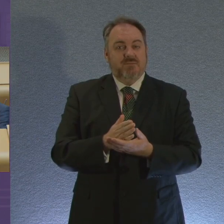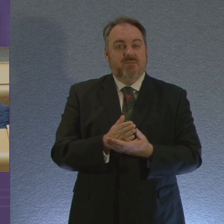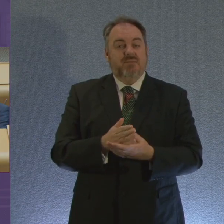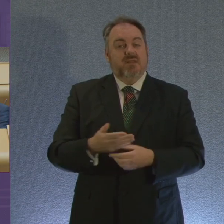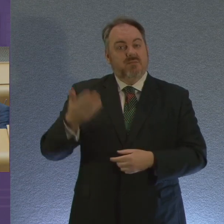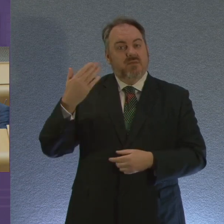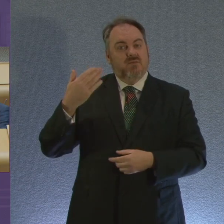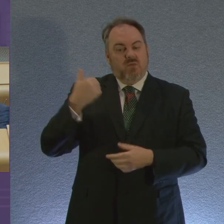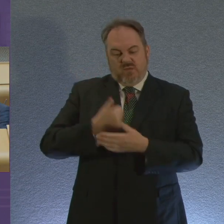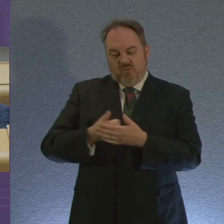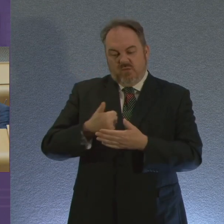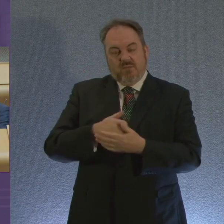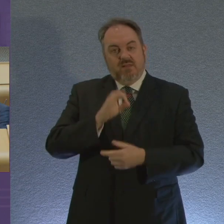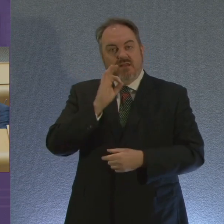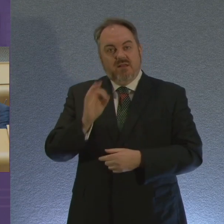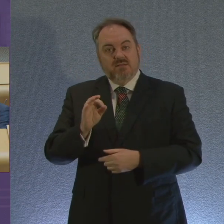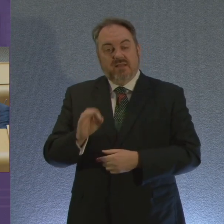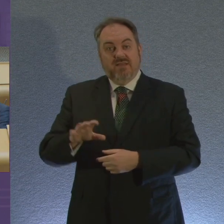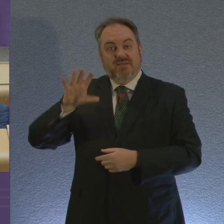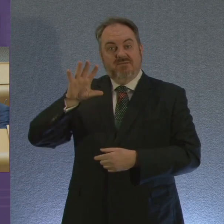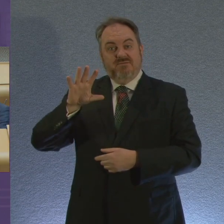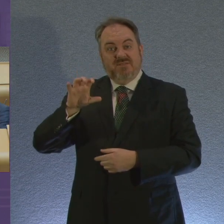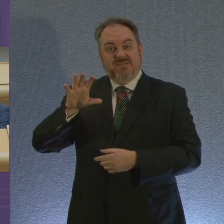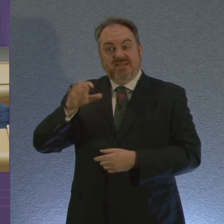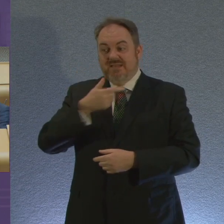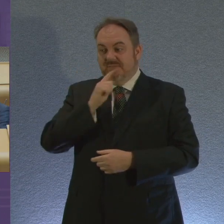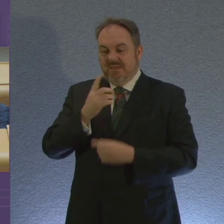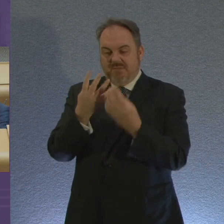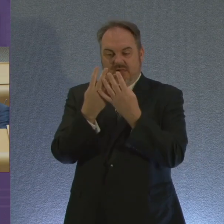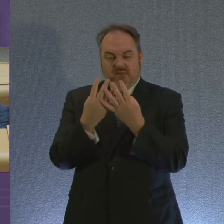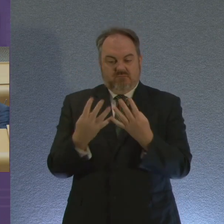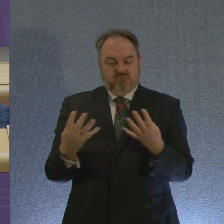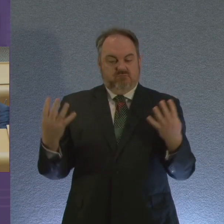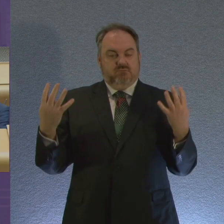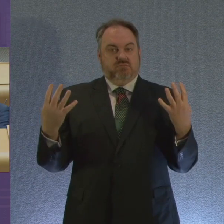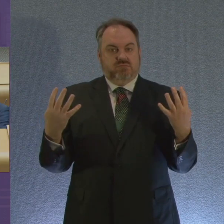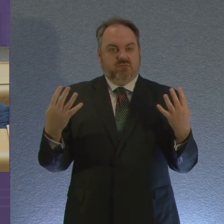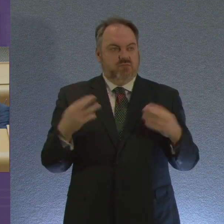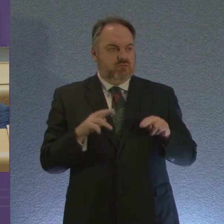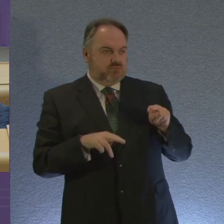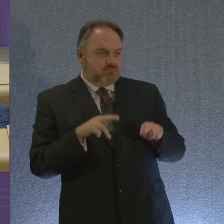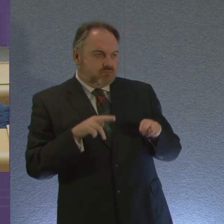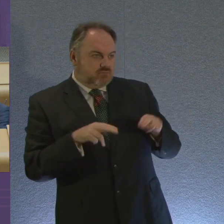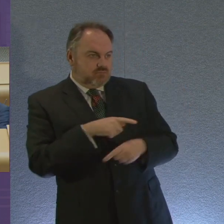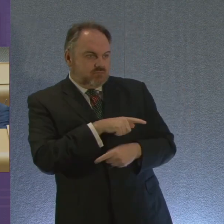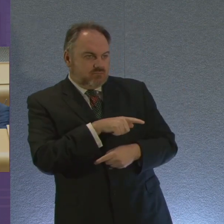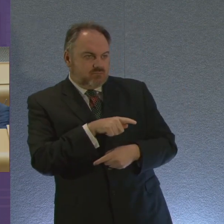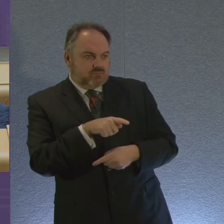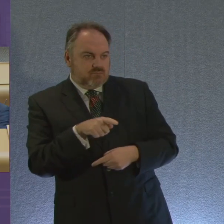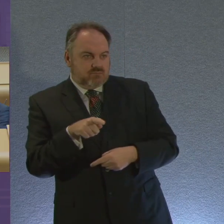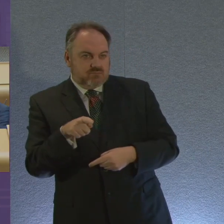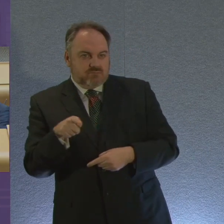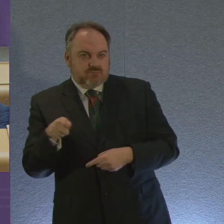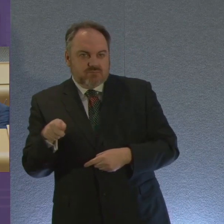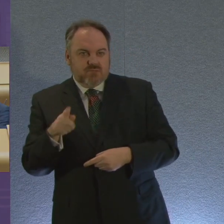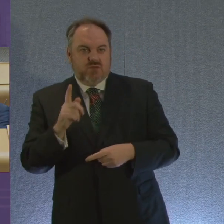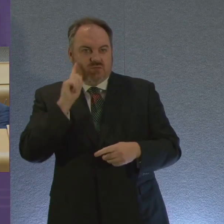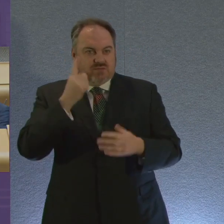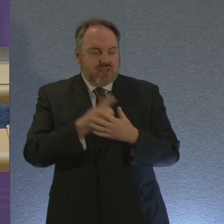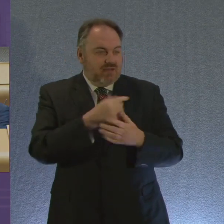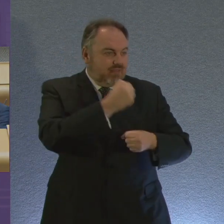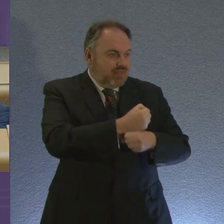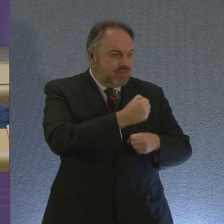normal society for a jury of one, who will often be male, one of society's top earners from a particular educational background and of